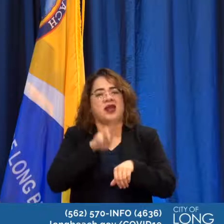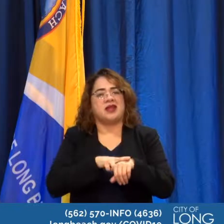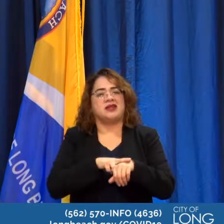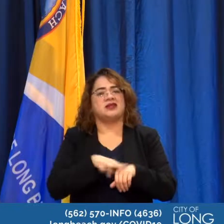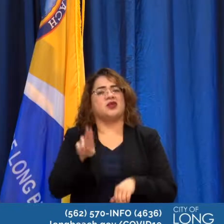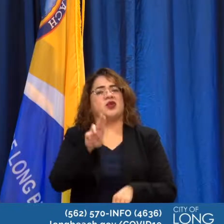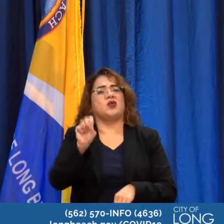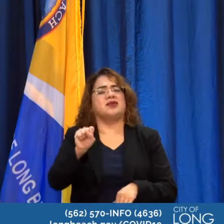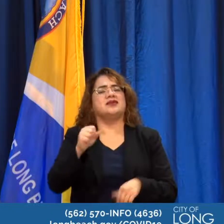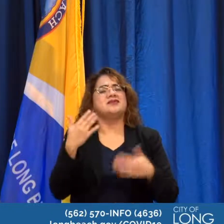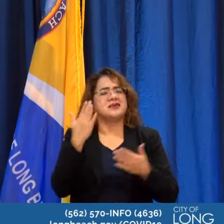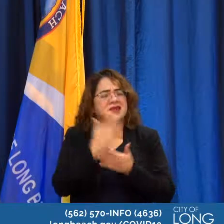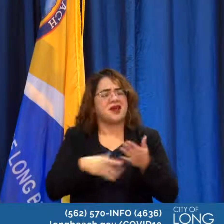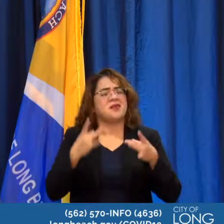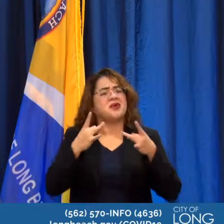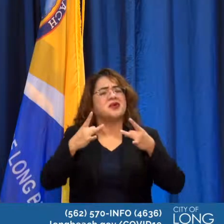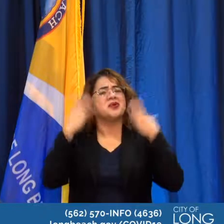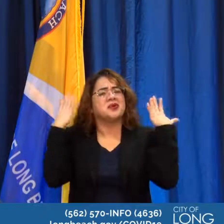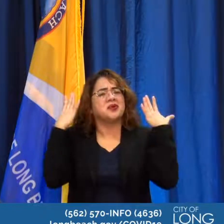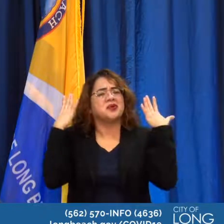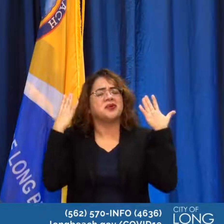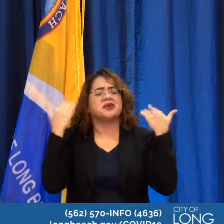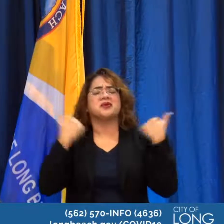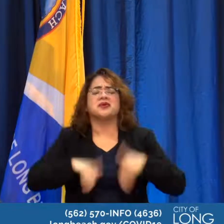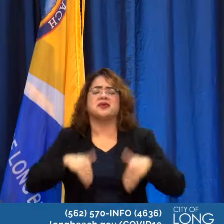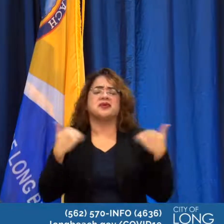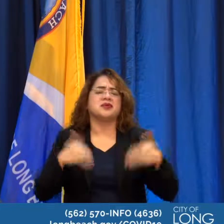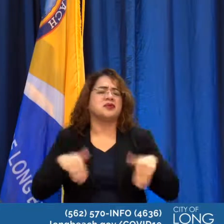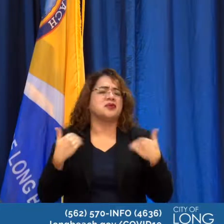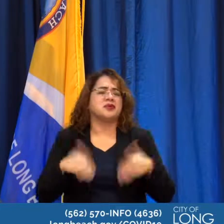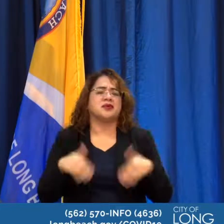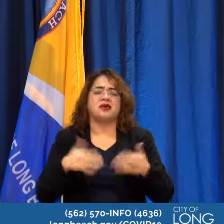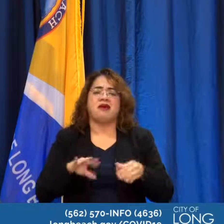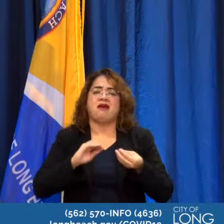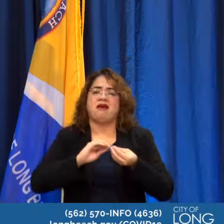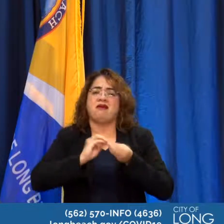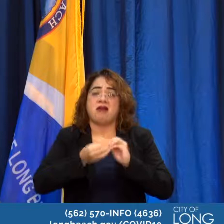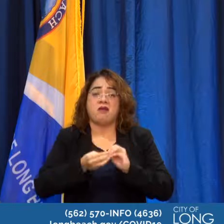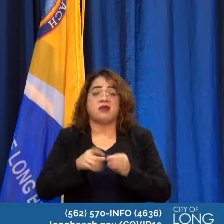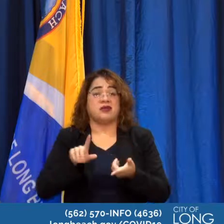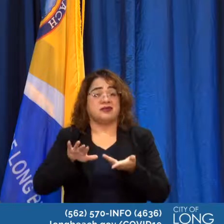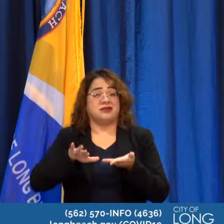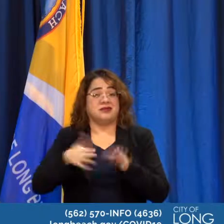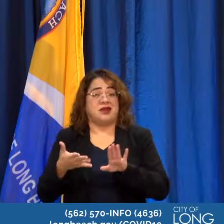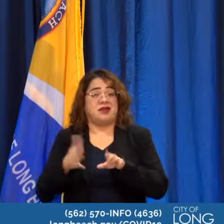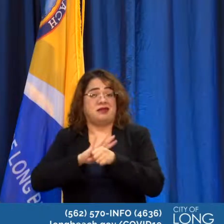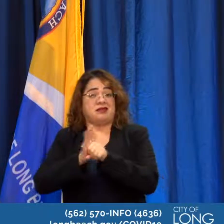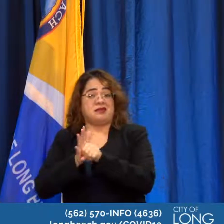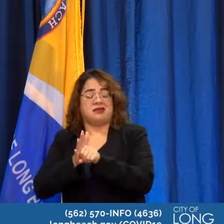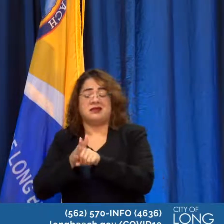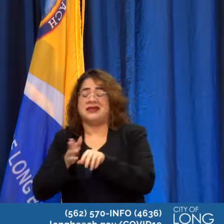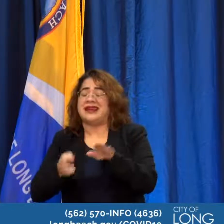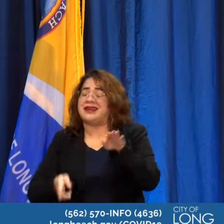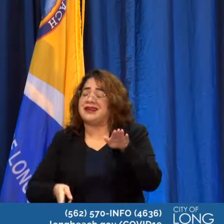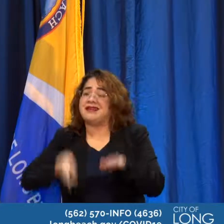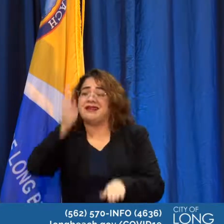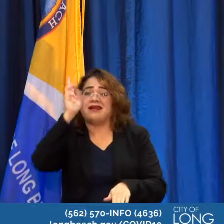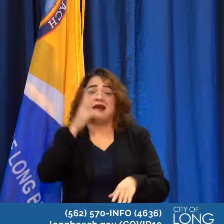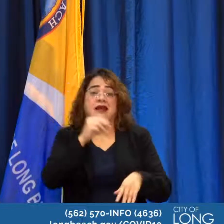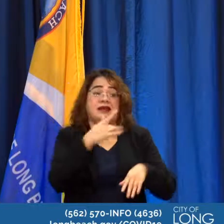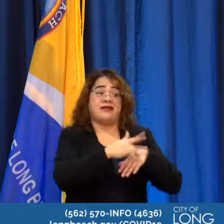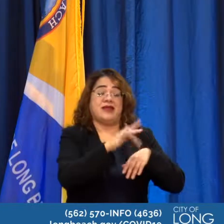horrific incidents and states that are seeing enormous tolls in both death and in availability of hospital